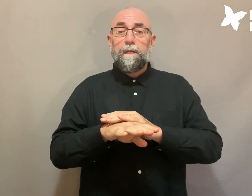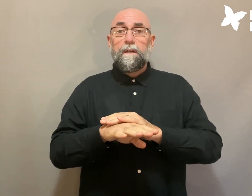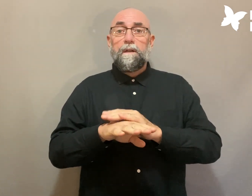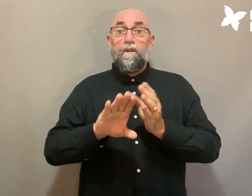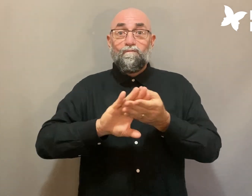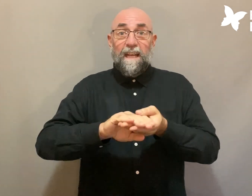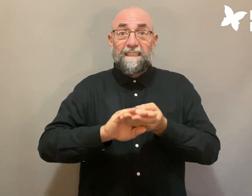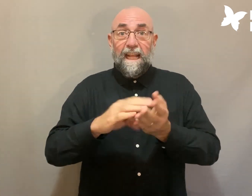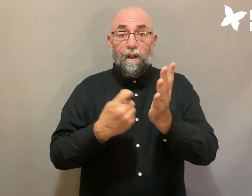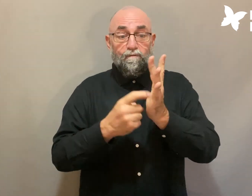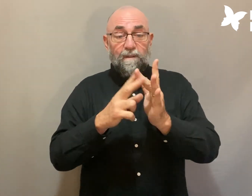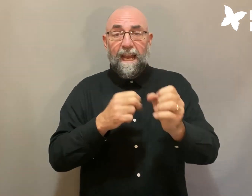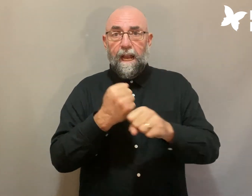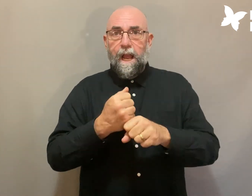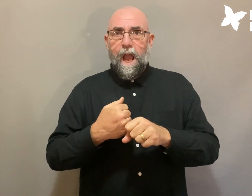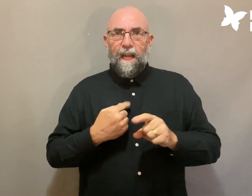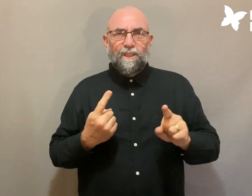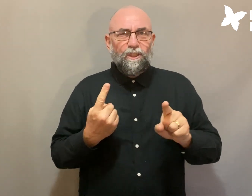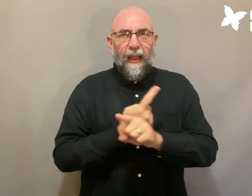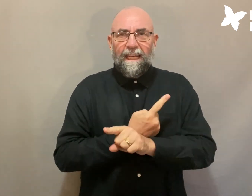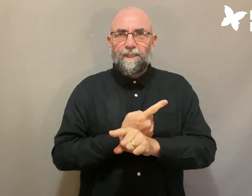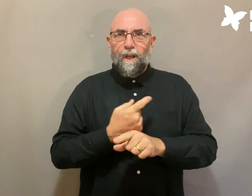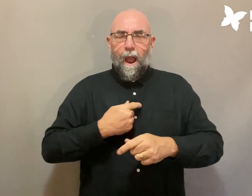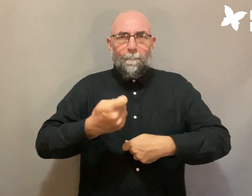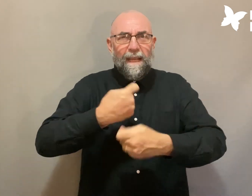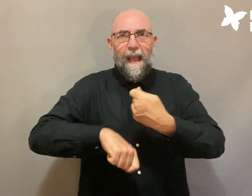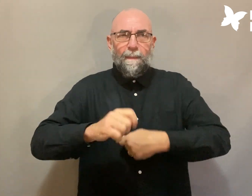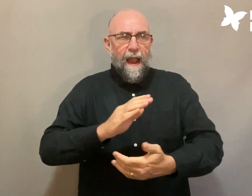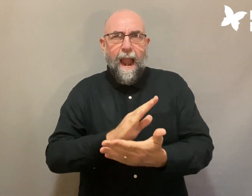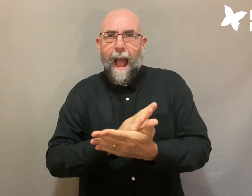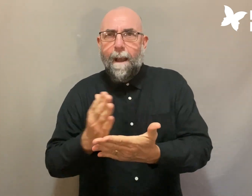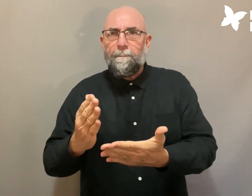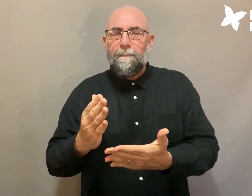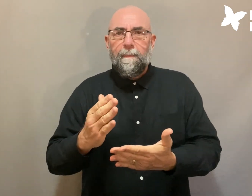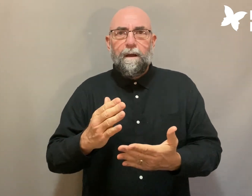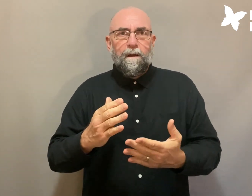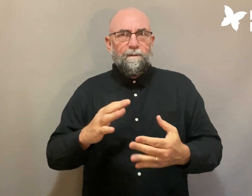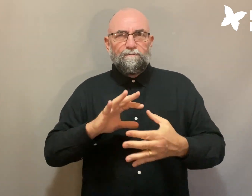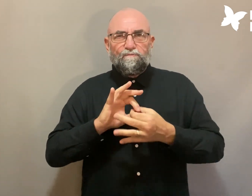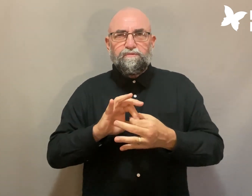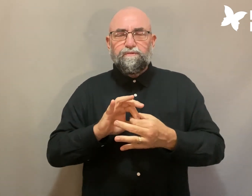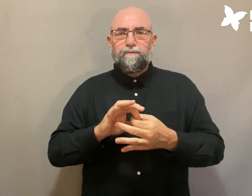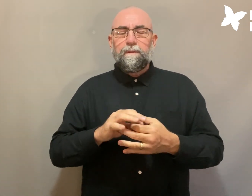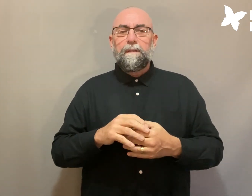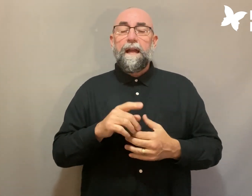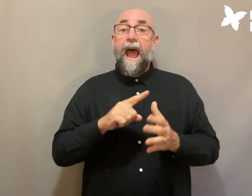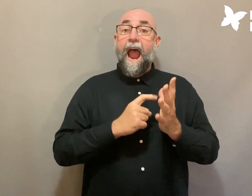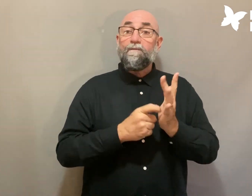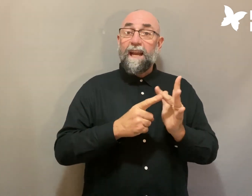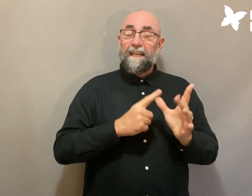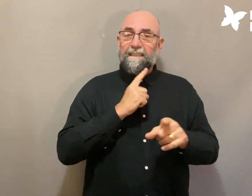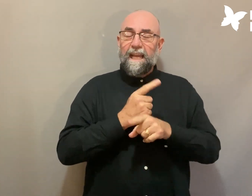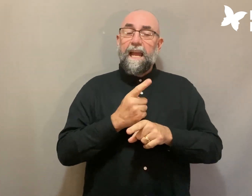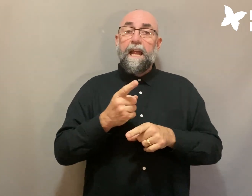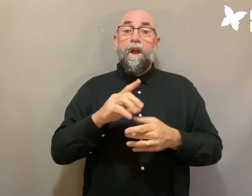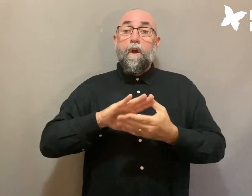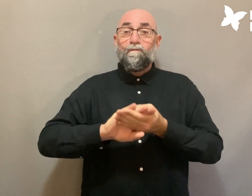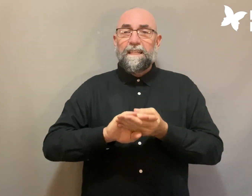here. I'm really with the word. Wrestling is a dance. There's beats,